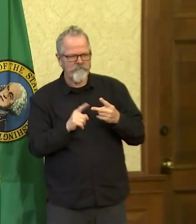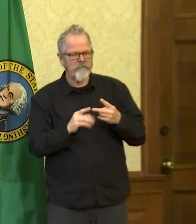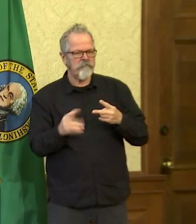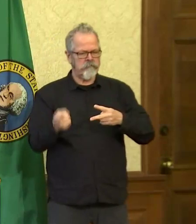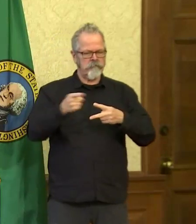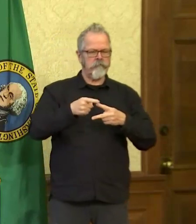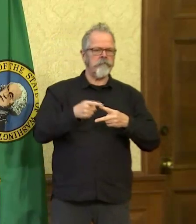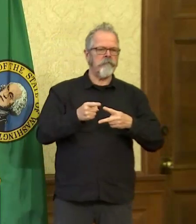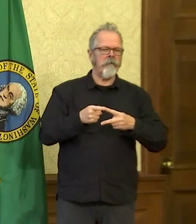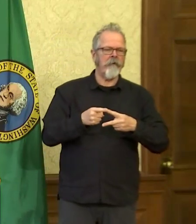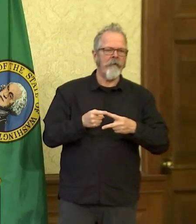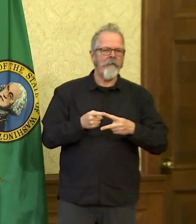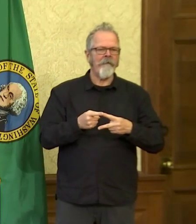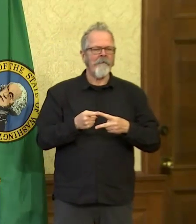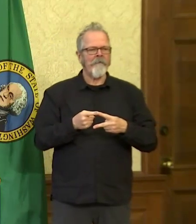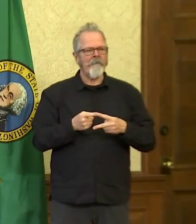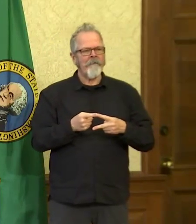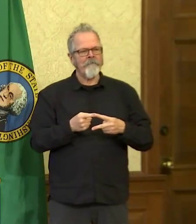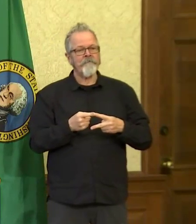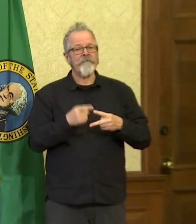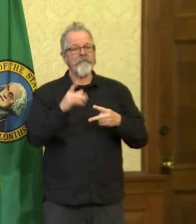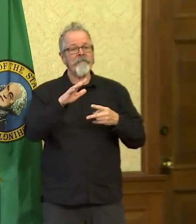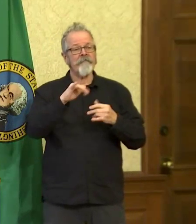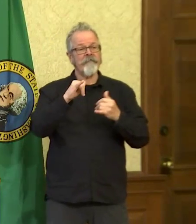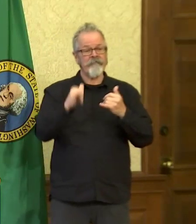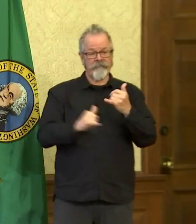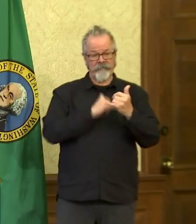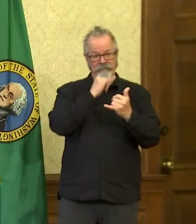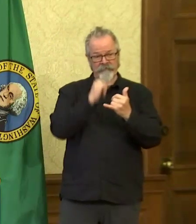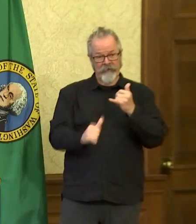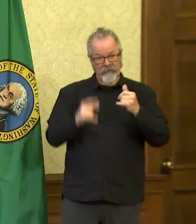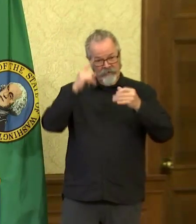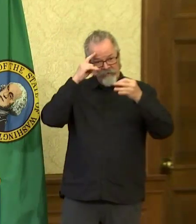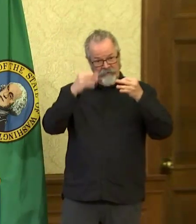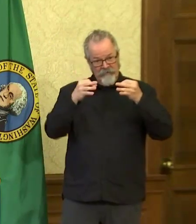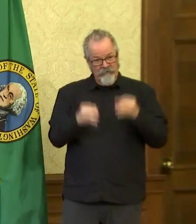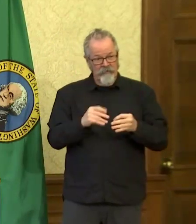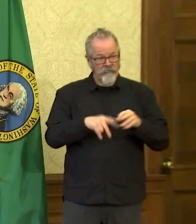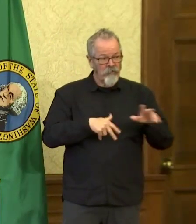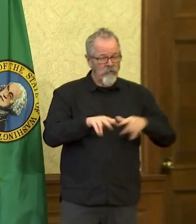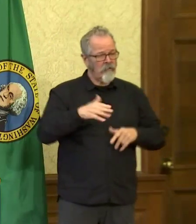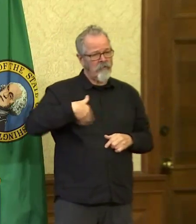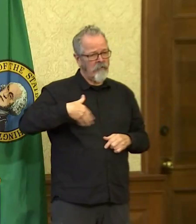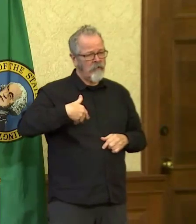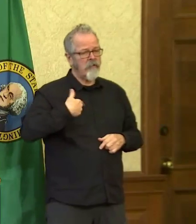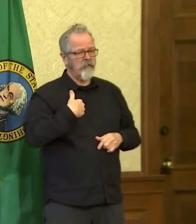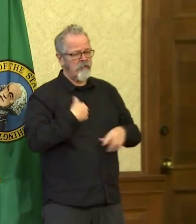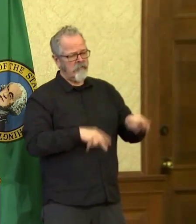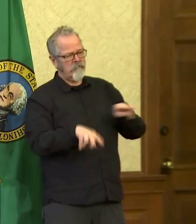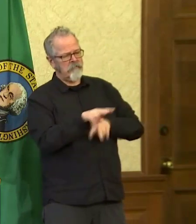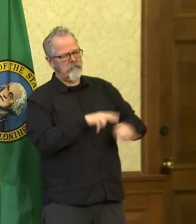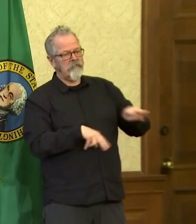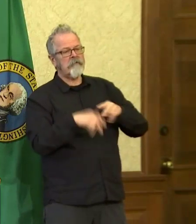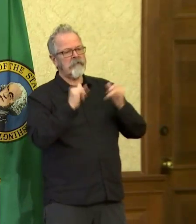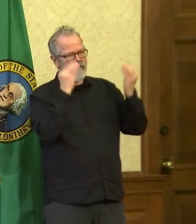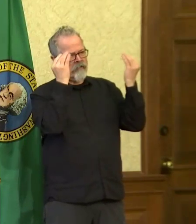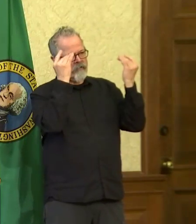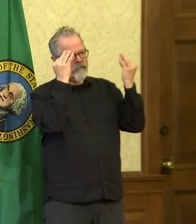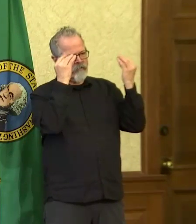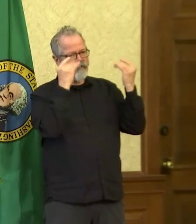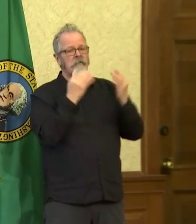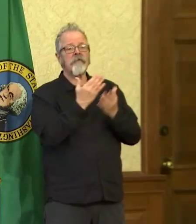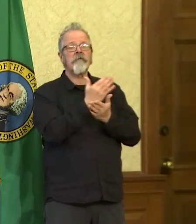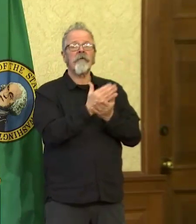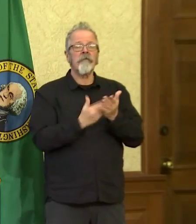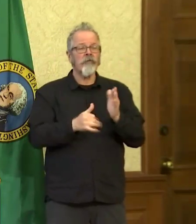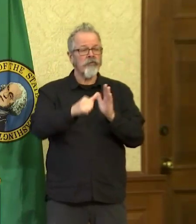made final decisions on it. We do hope that we can start some elective surgery, but we want to do it in places where we make sure we